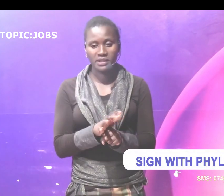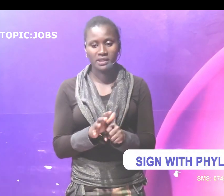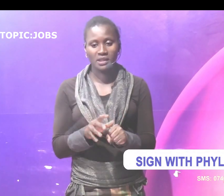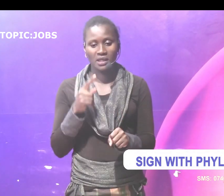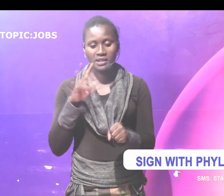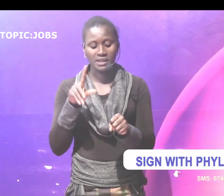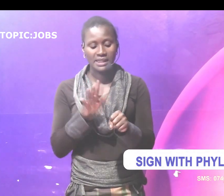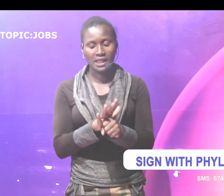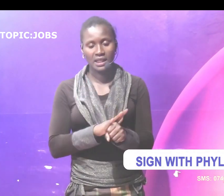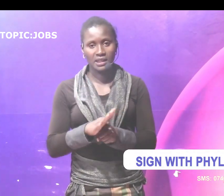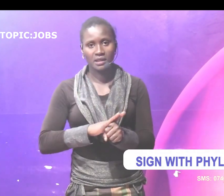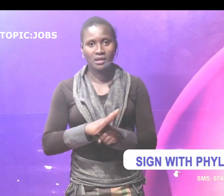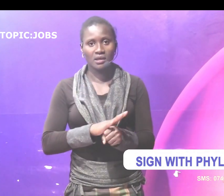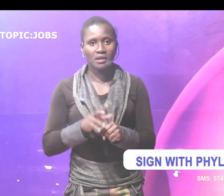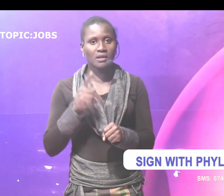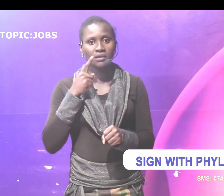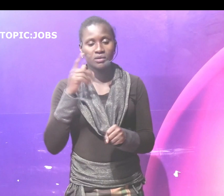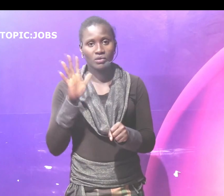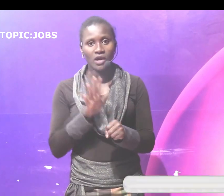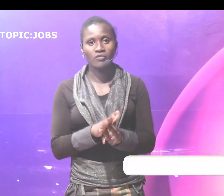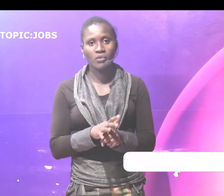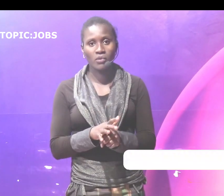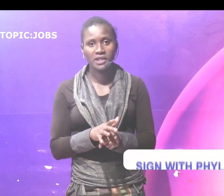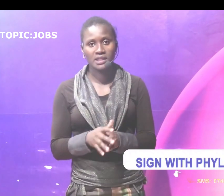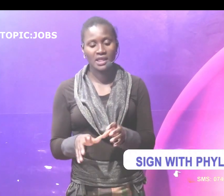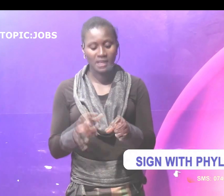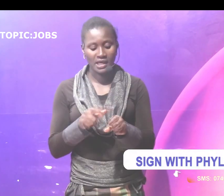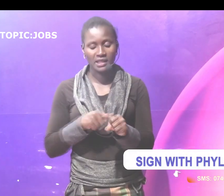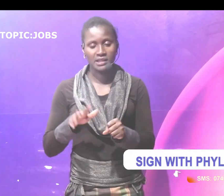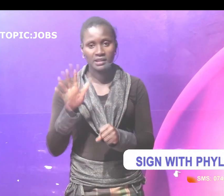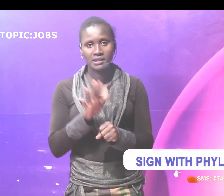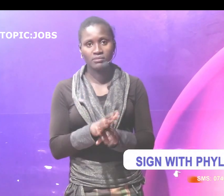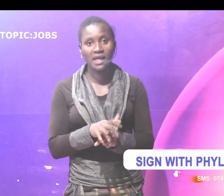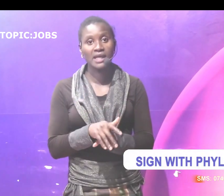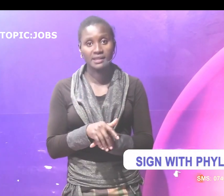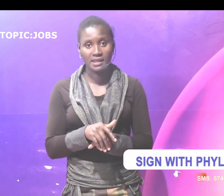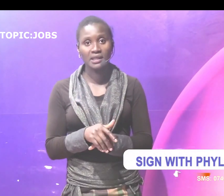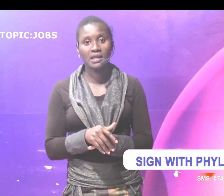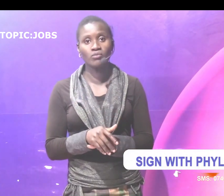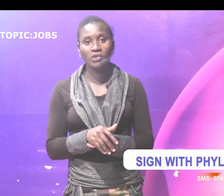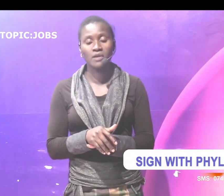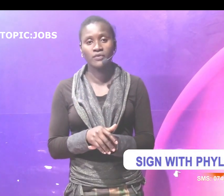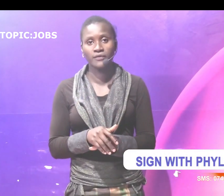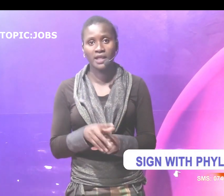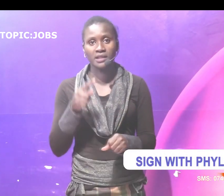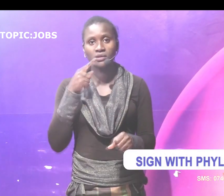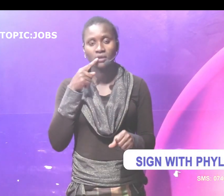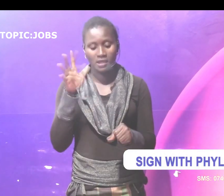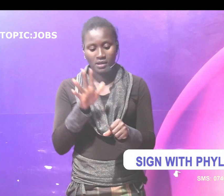It is sealed. You have promised, and then it is being sealed and being fulfilled. So